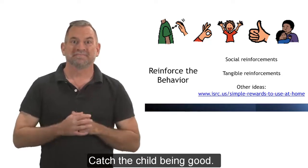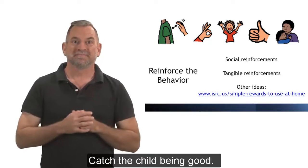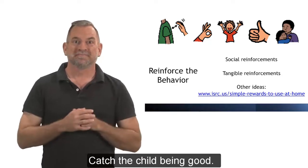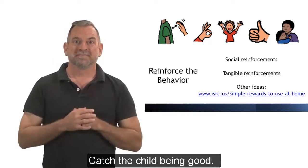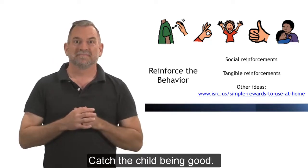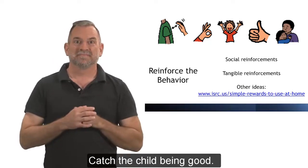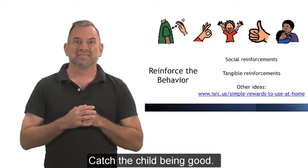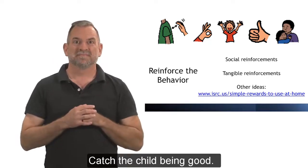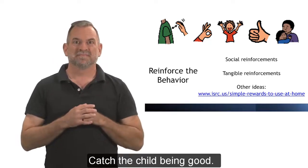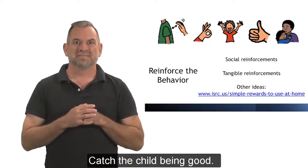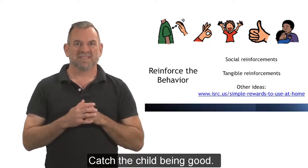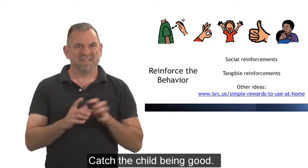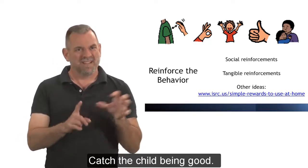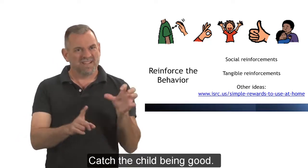good.